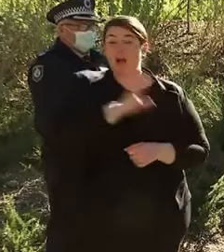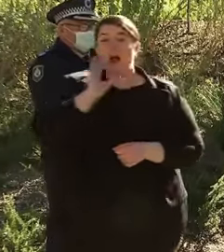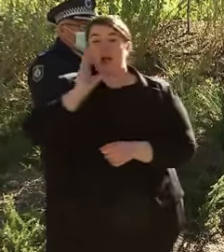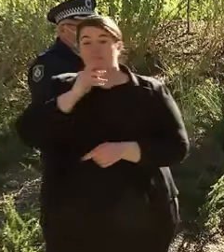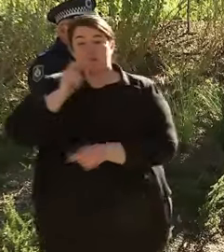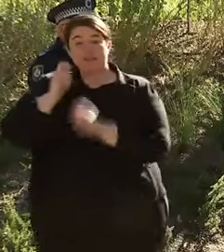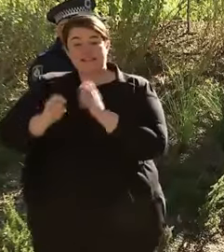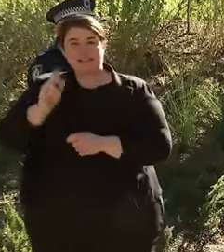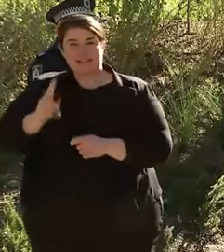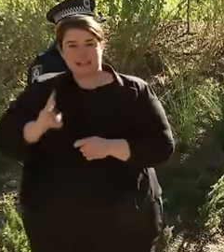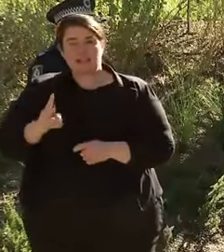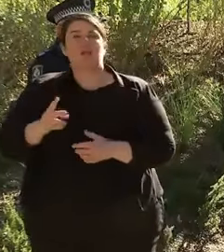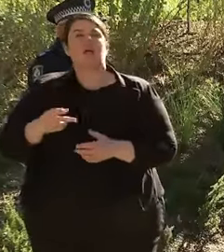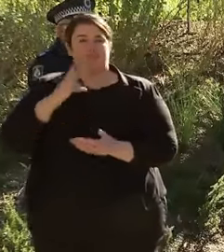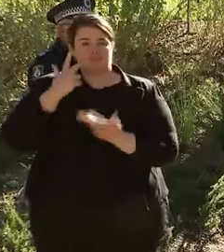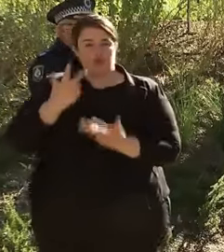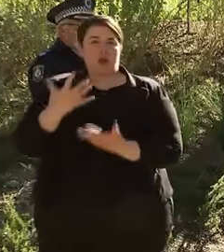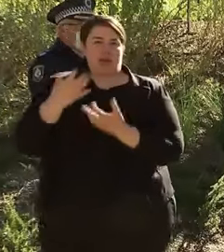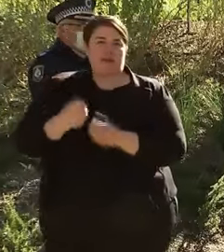positive.